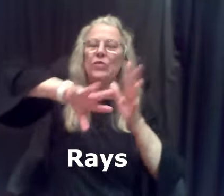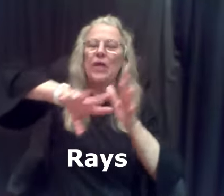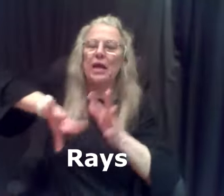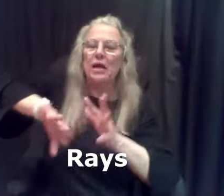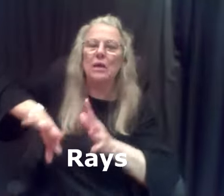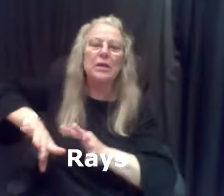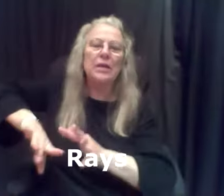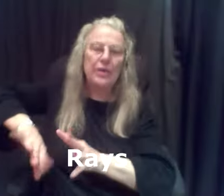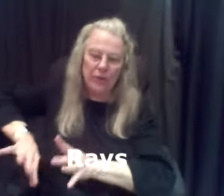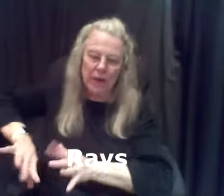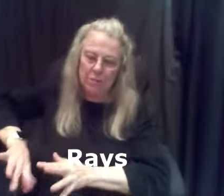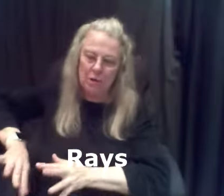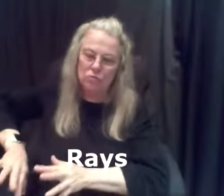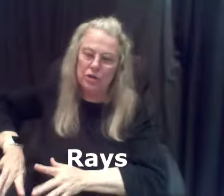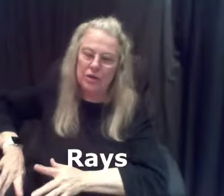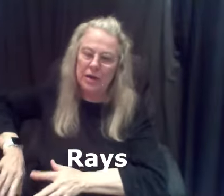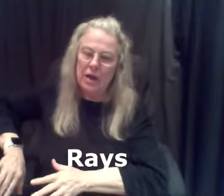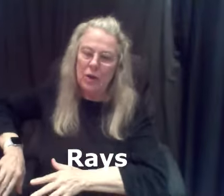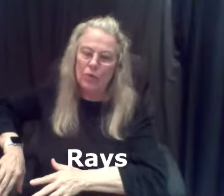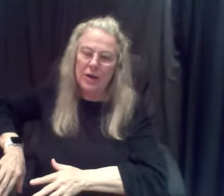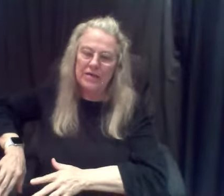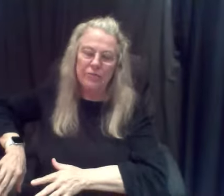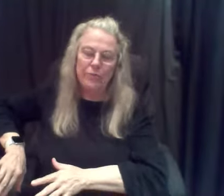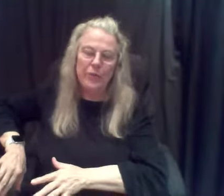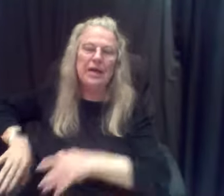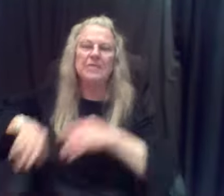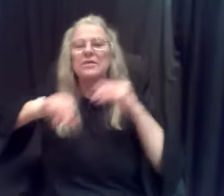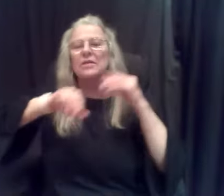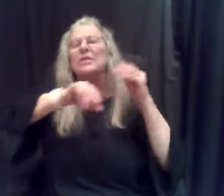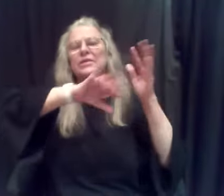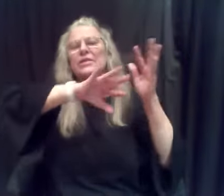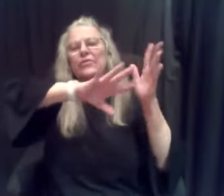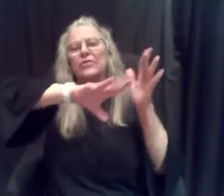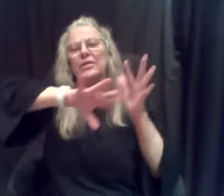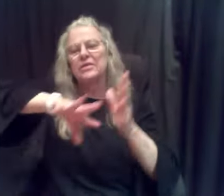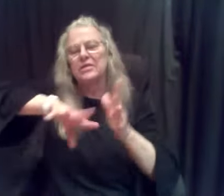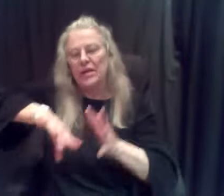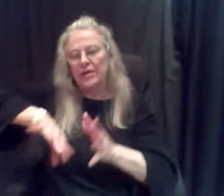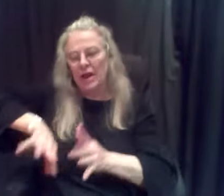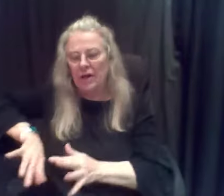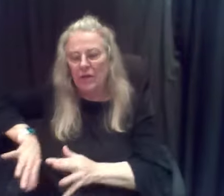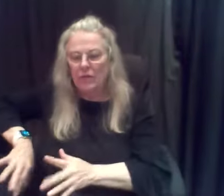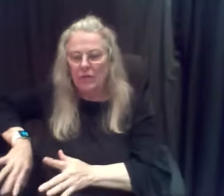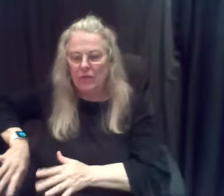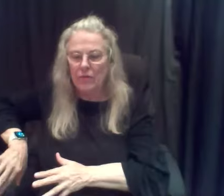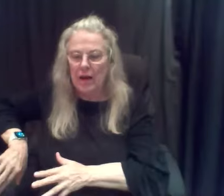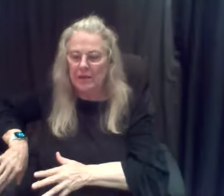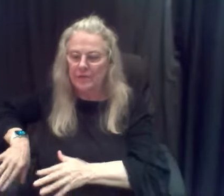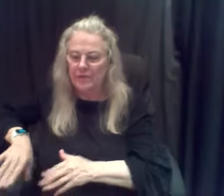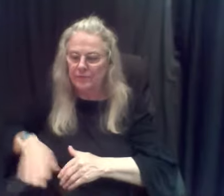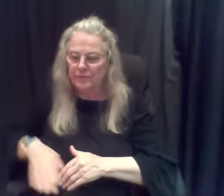a glittering motion. Rays of peace is a little different than the sunlight. Raise.